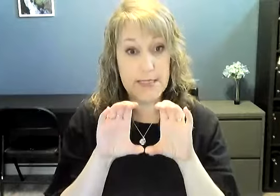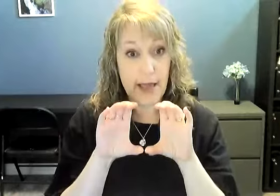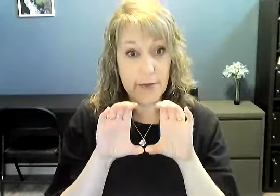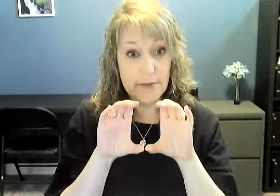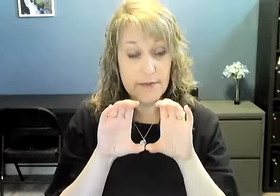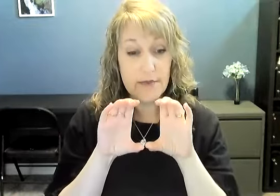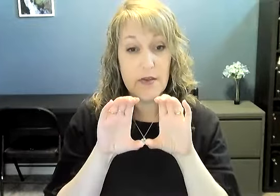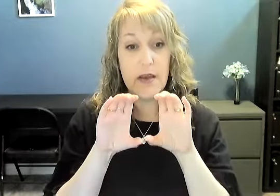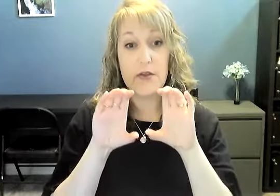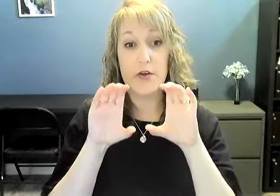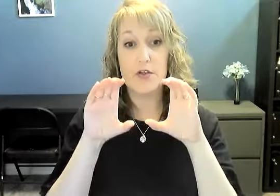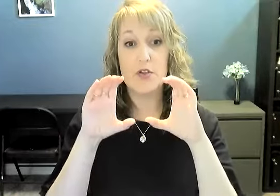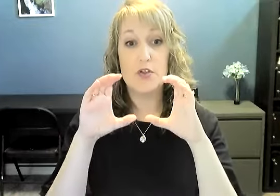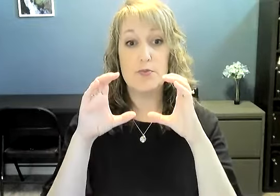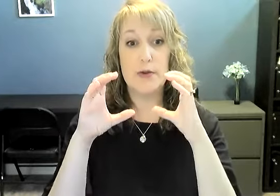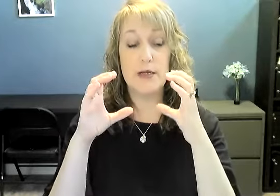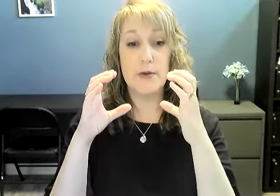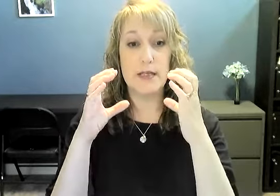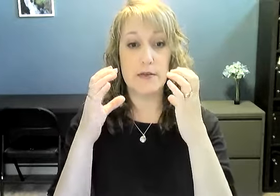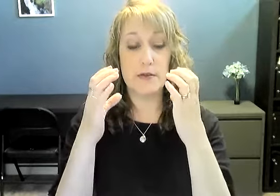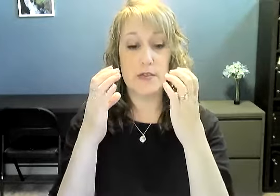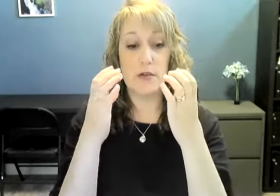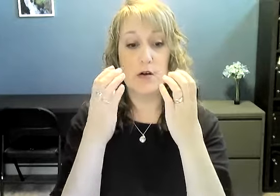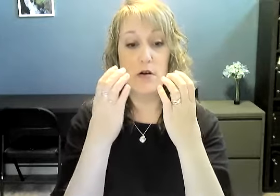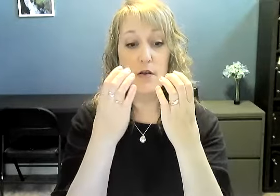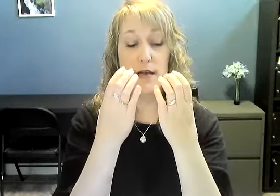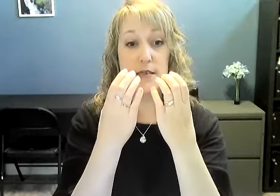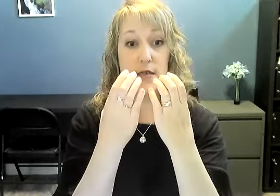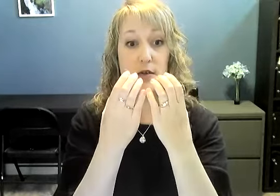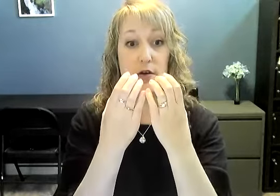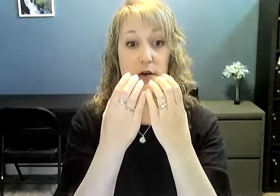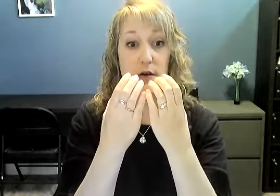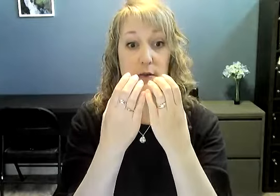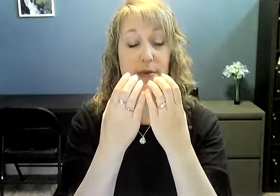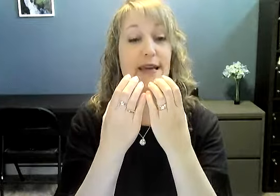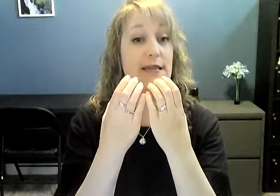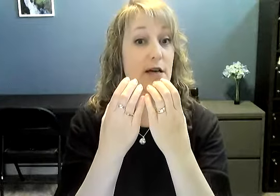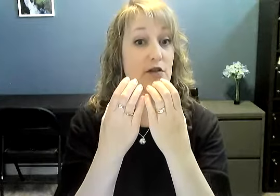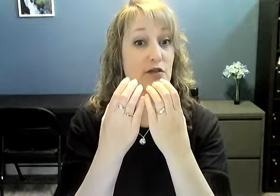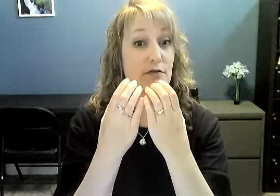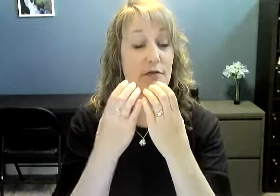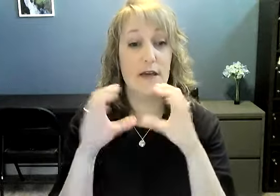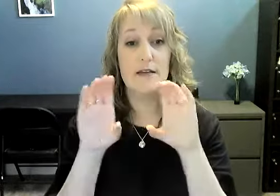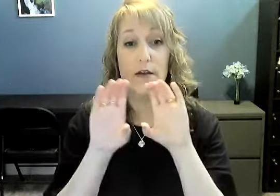together. And then you're going to bring it around like a little circle until your pinkies touch. Okay. So